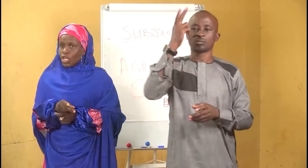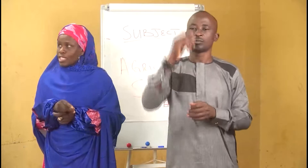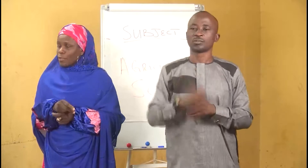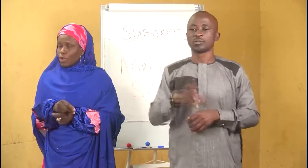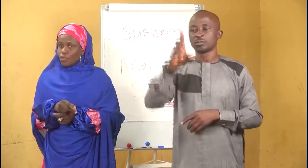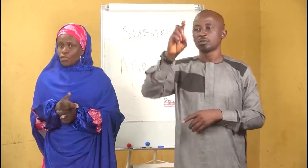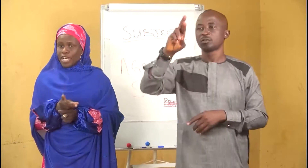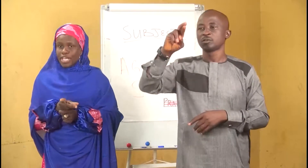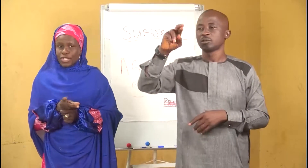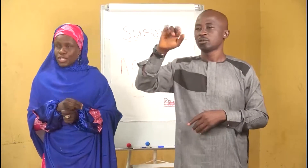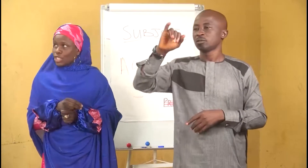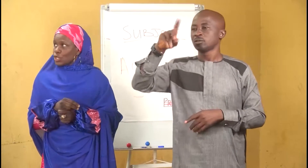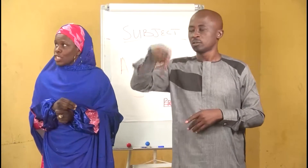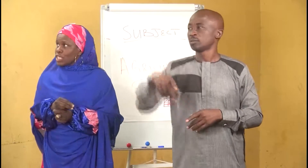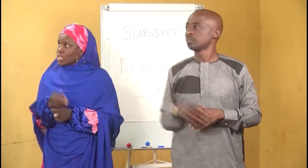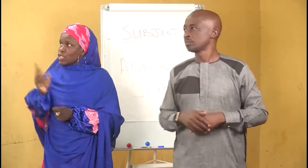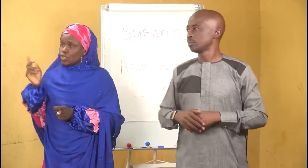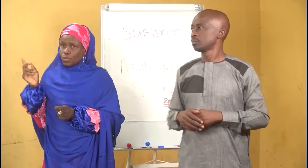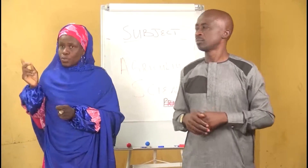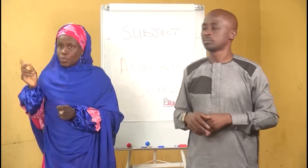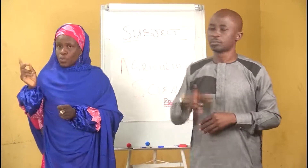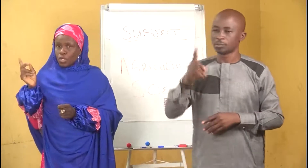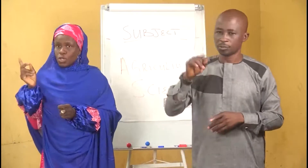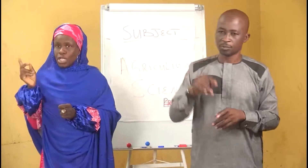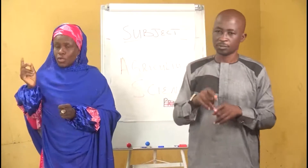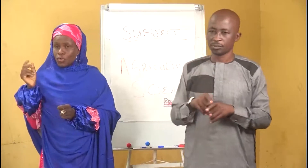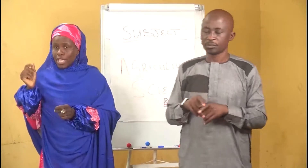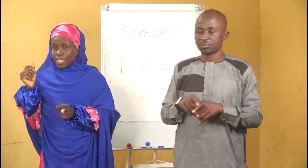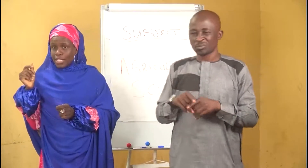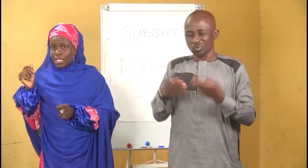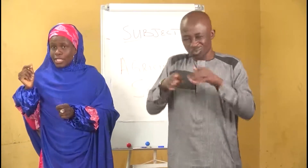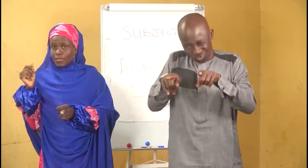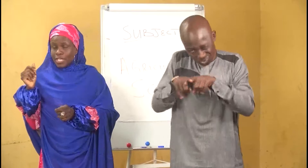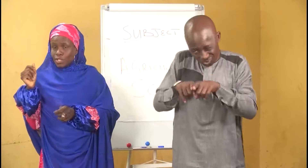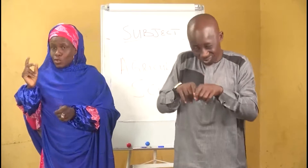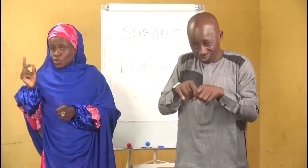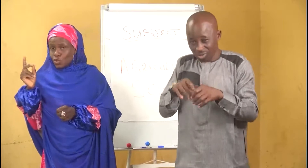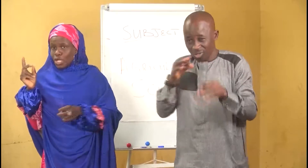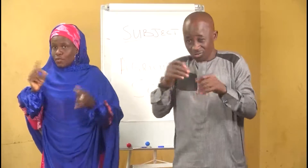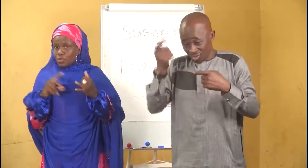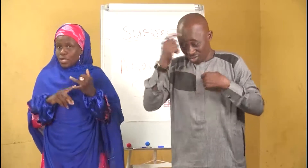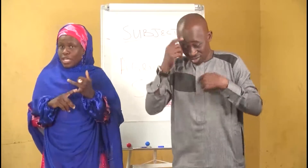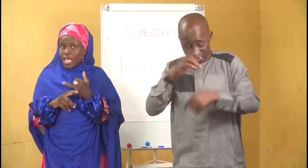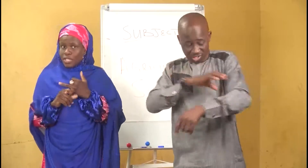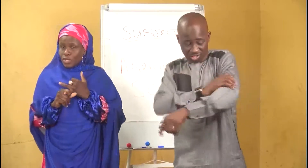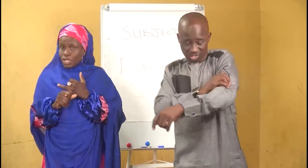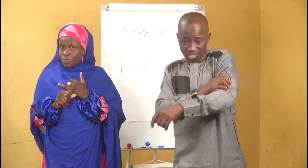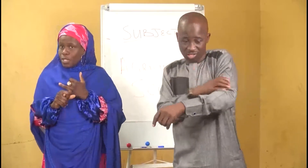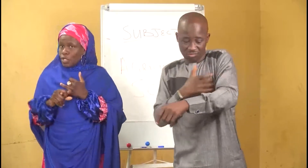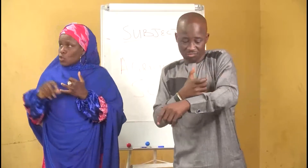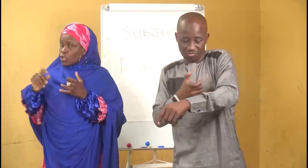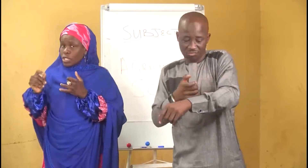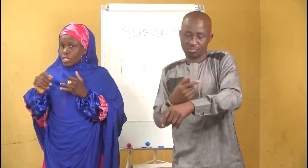The second type of overhead irrigation is drip. We said overhead is divided into two. We have the sprinkler and the